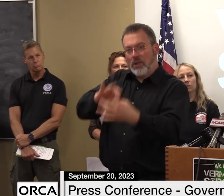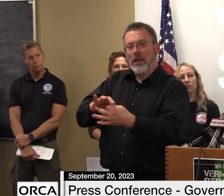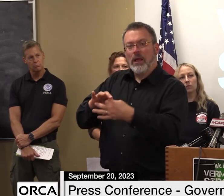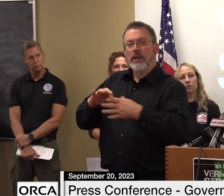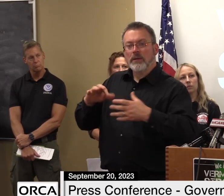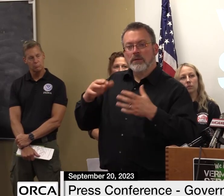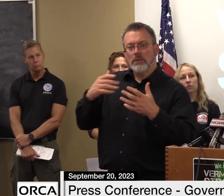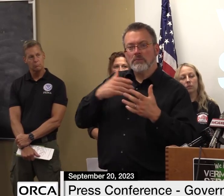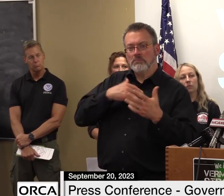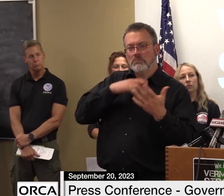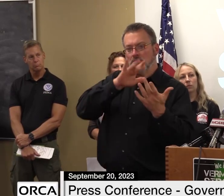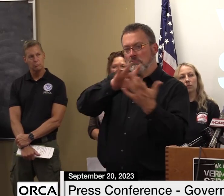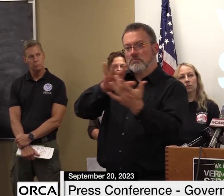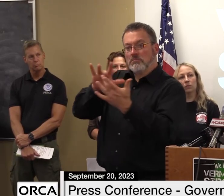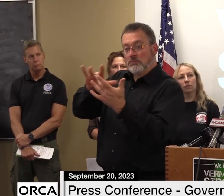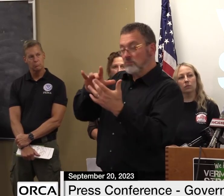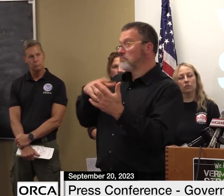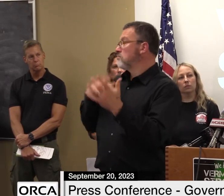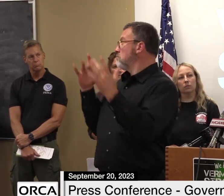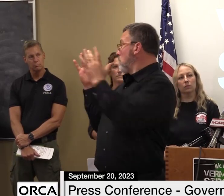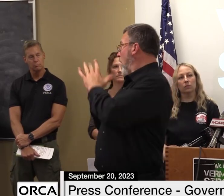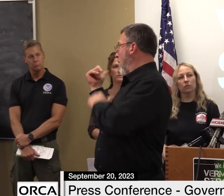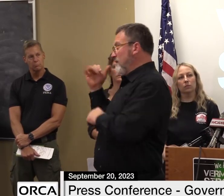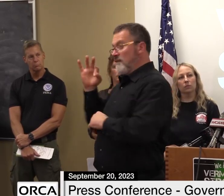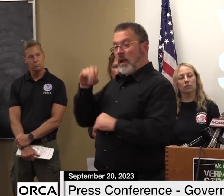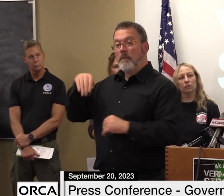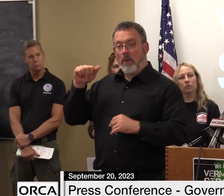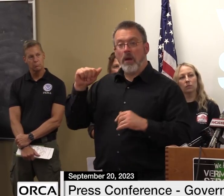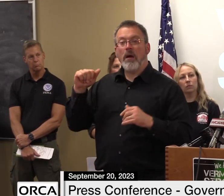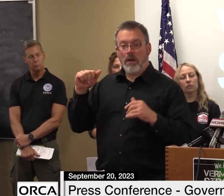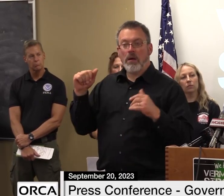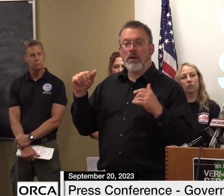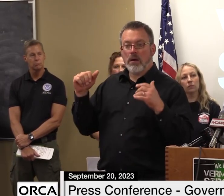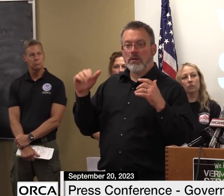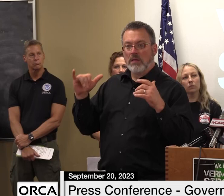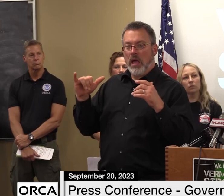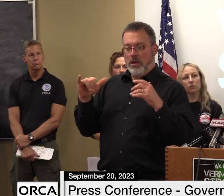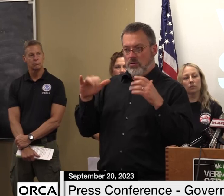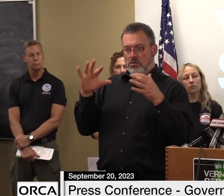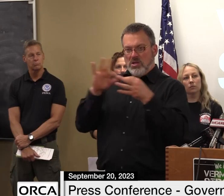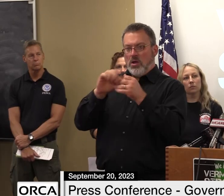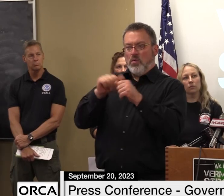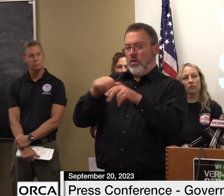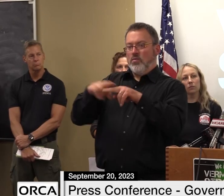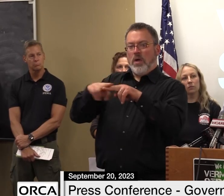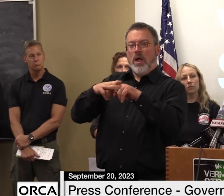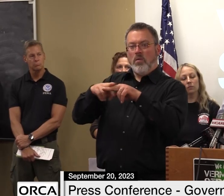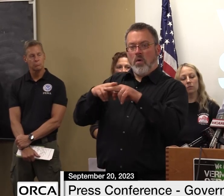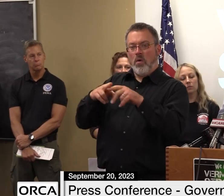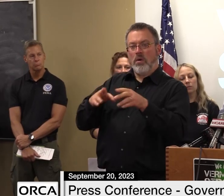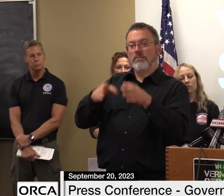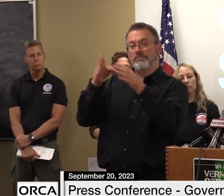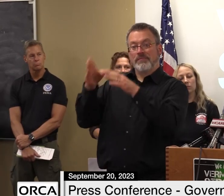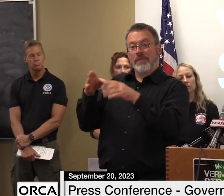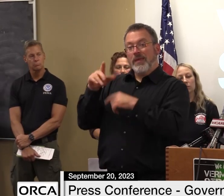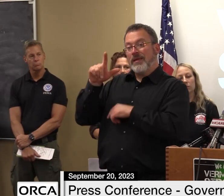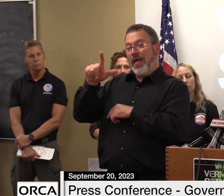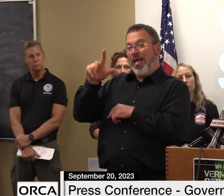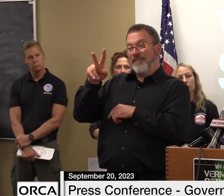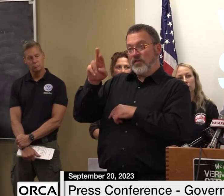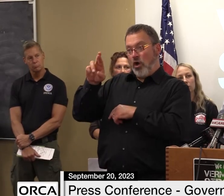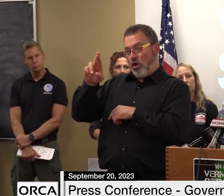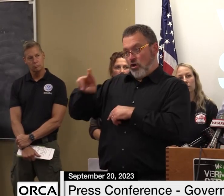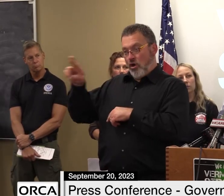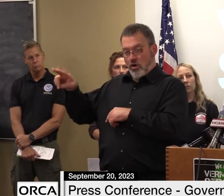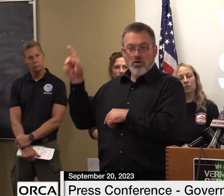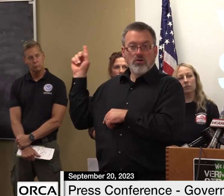working with FEMA on with respect to the active railroad and with respect to the Lamoille Valley Rail Trail, and hopefully with